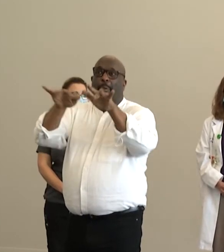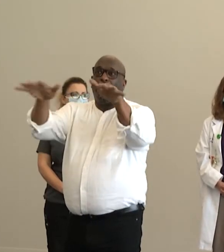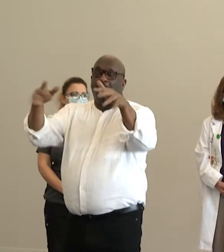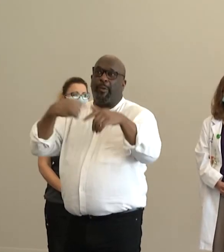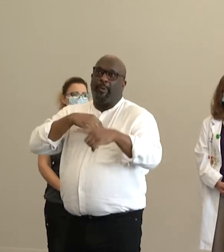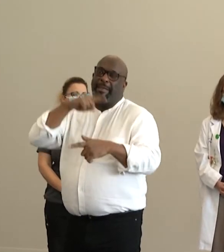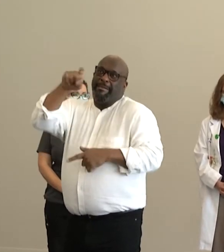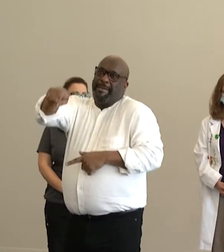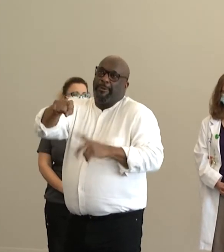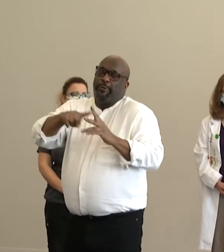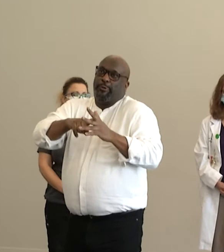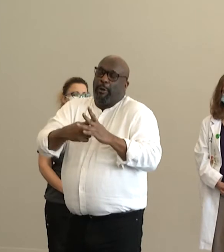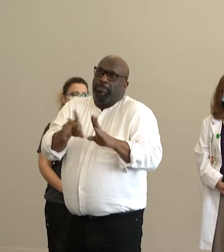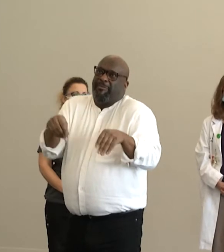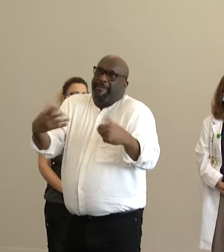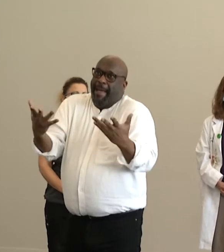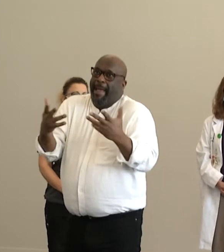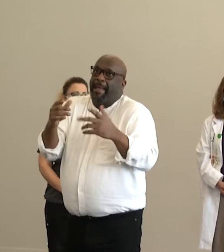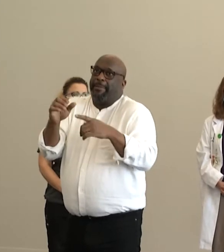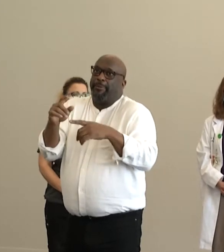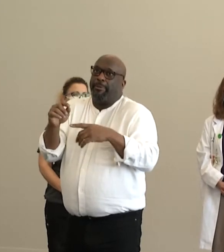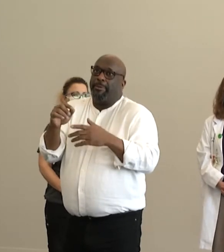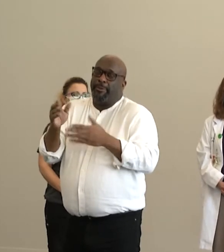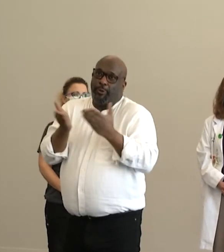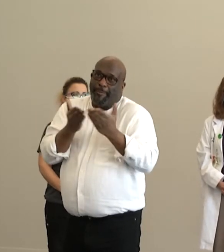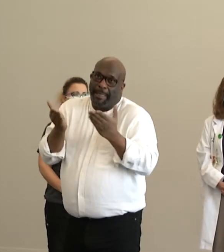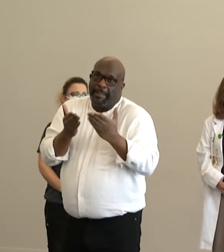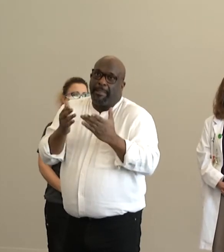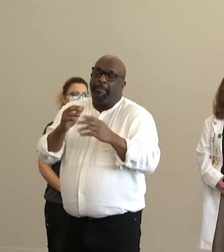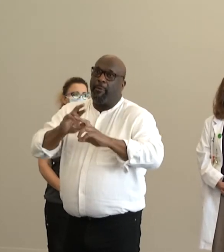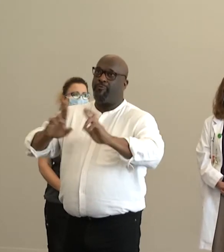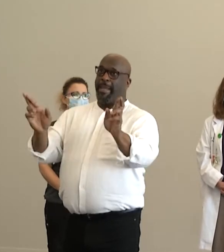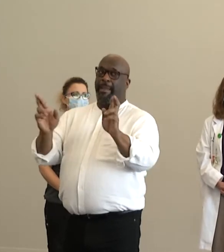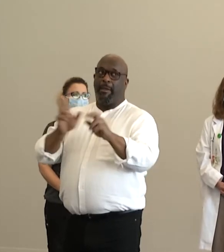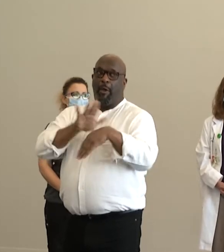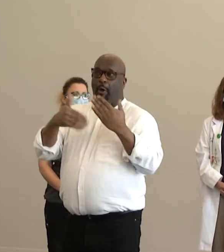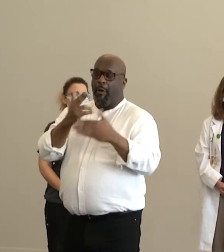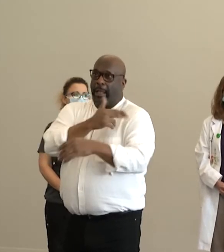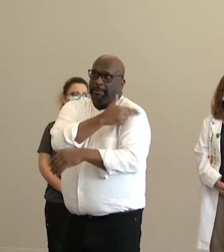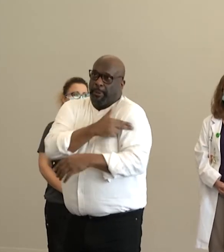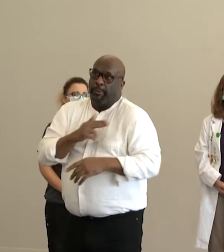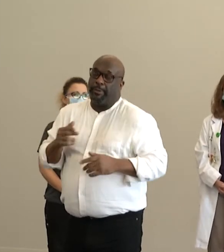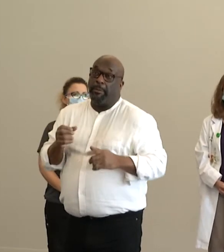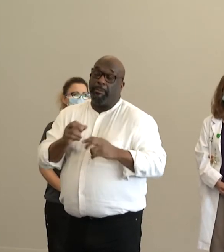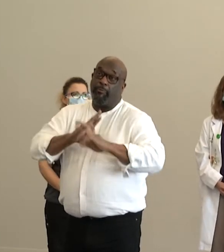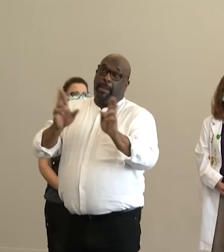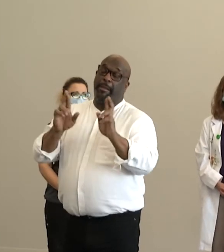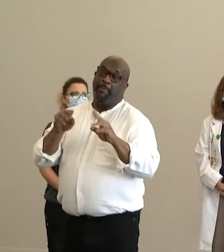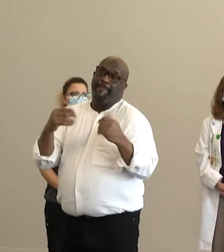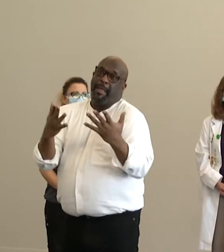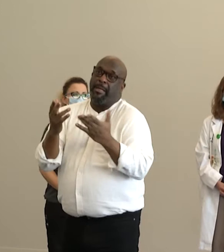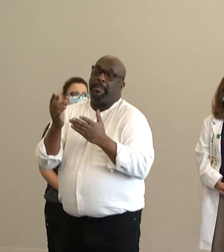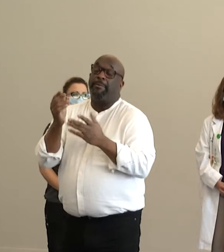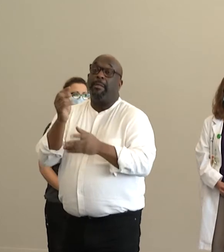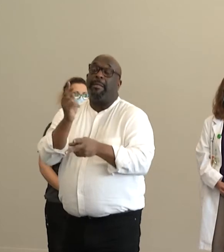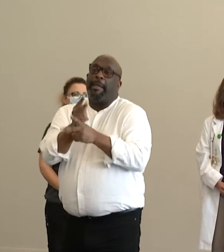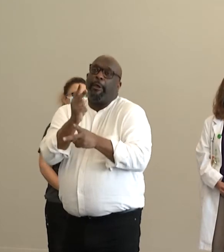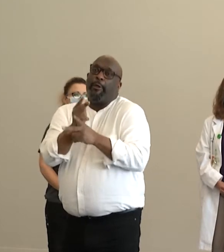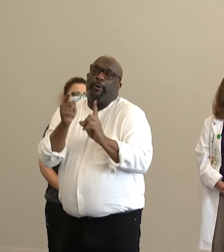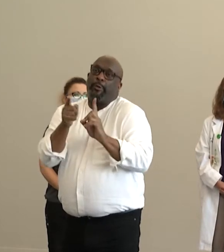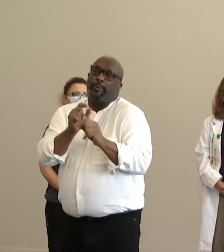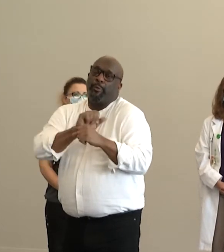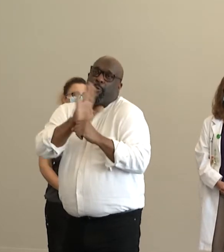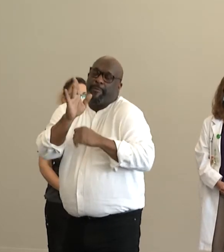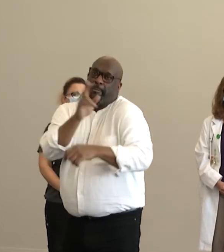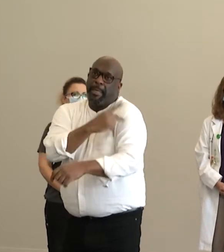have to launch and prepare these medical professionals, that's when we were